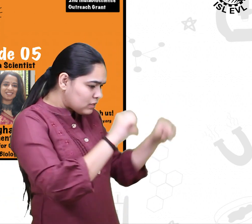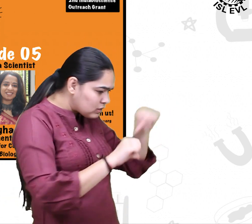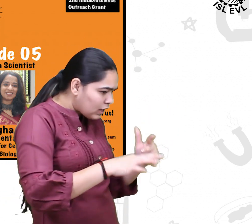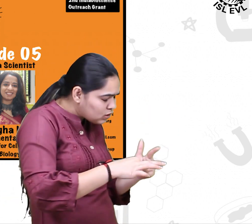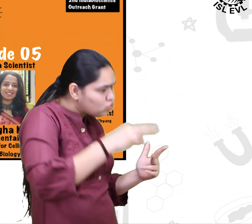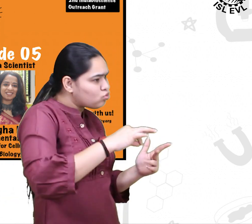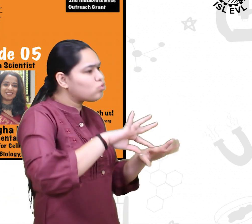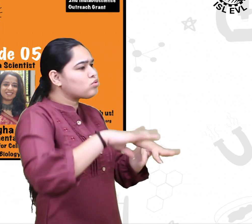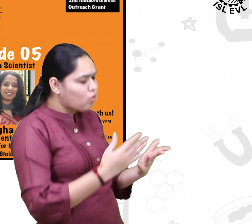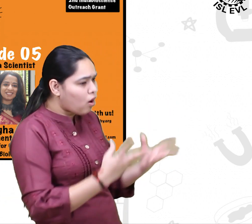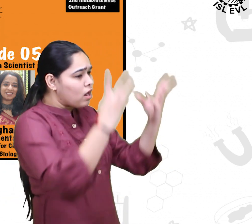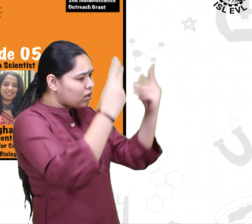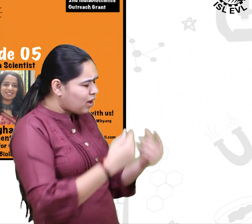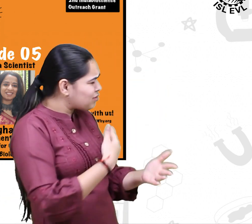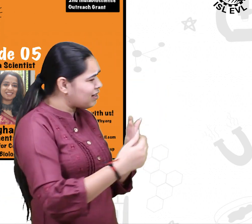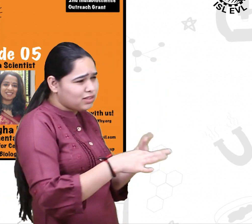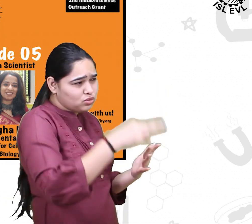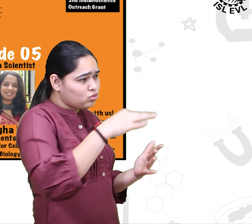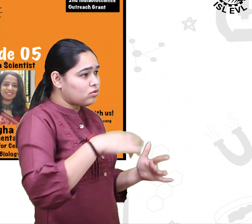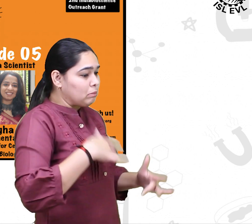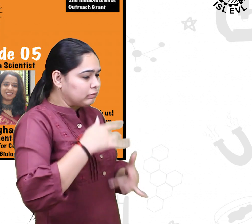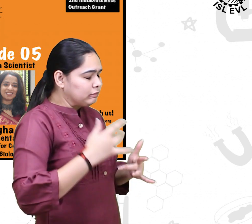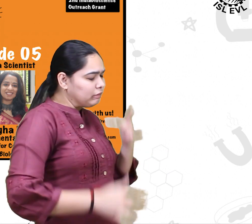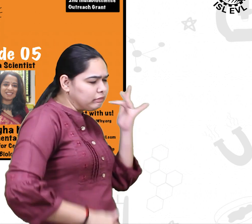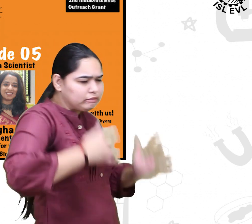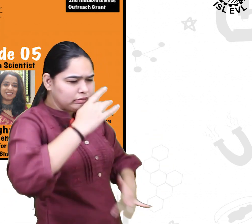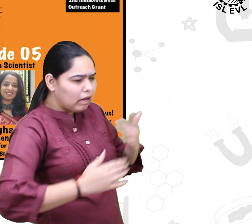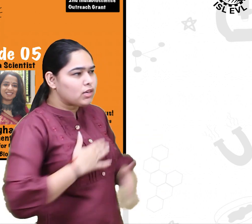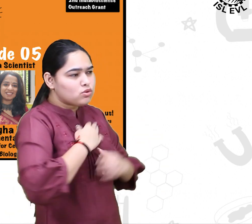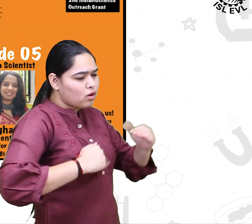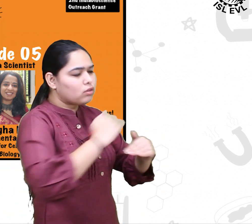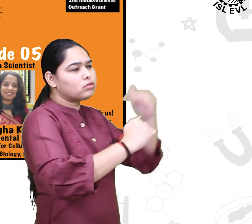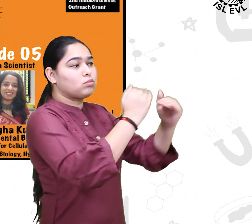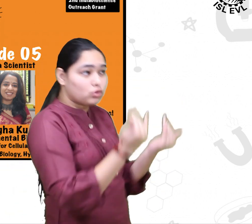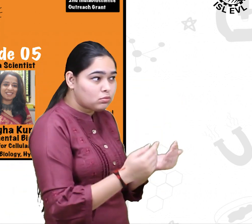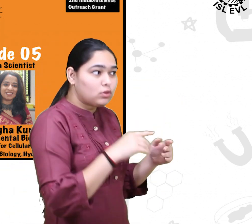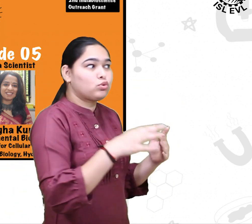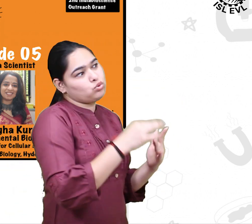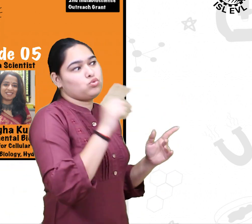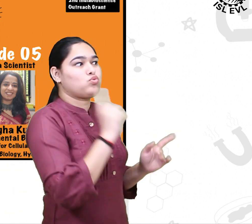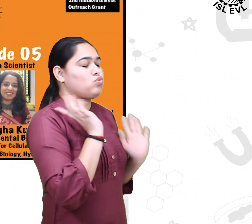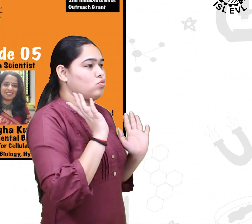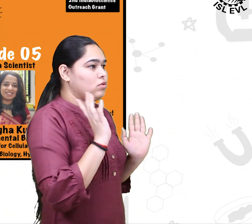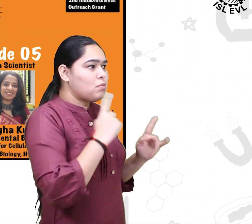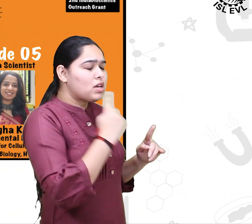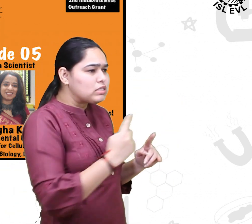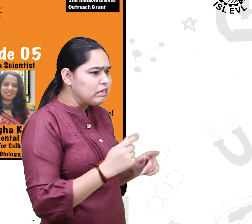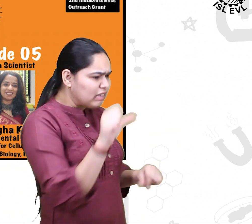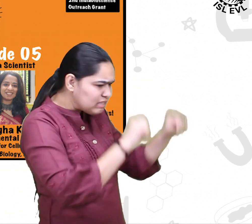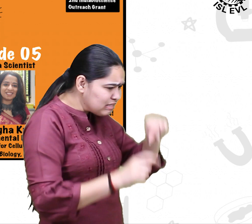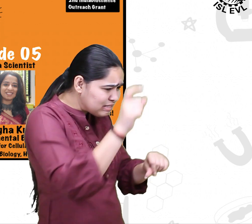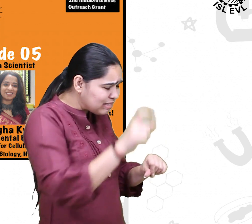enjoy what you're doing, and choose a profession that makes you do these two things